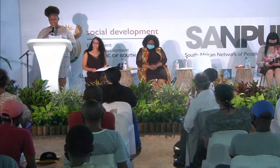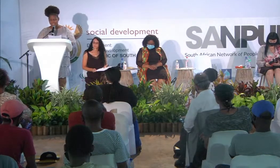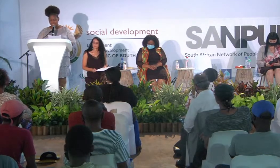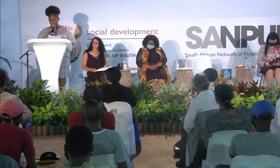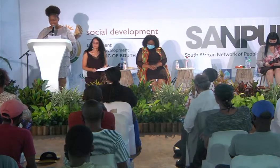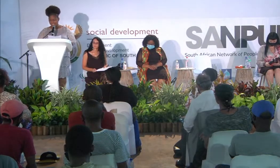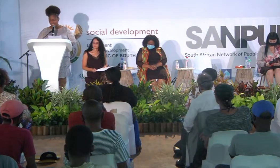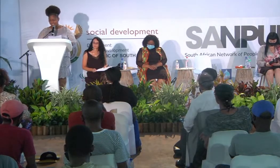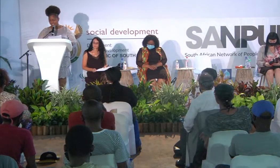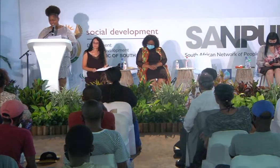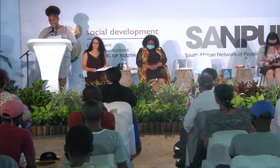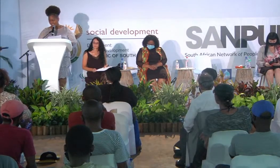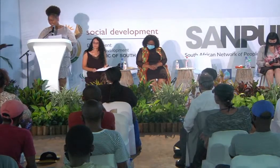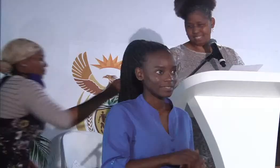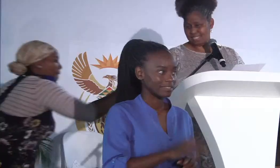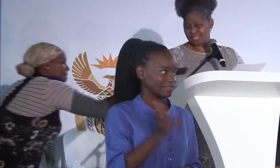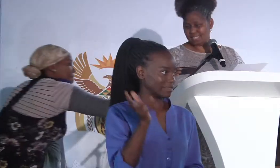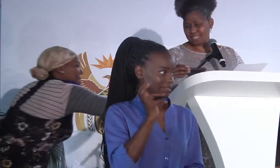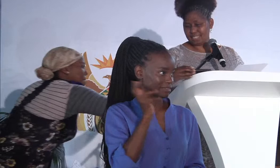listening.